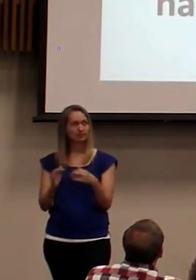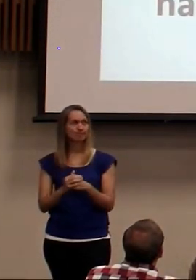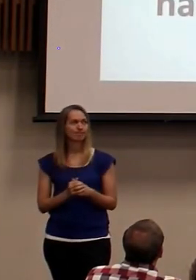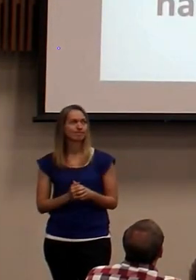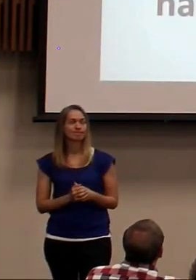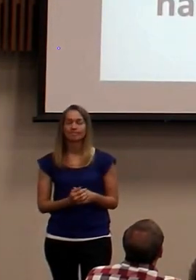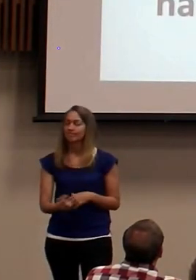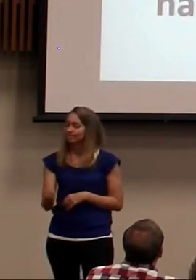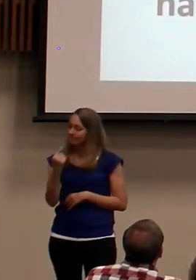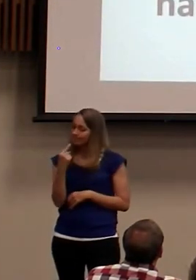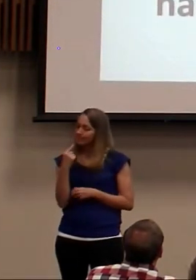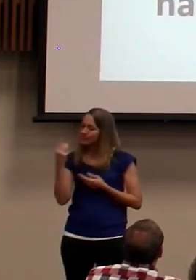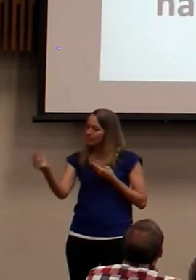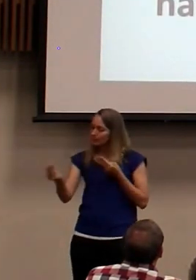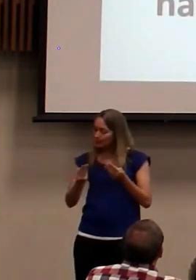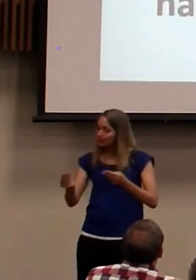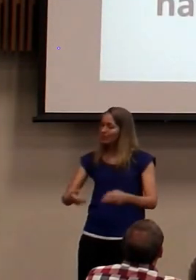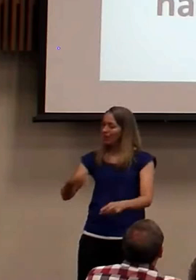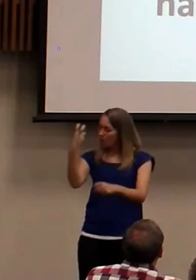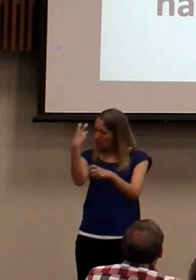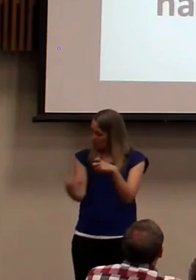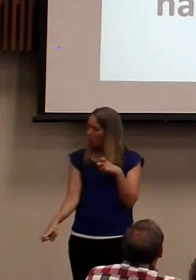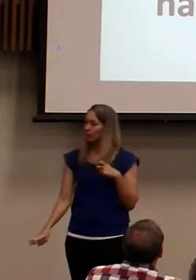He said, ministry is hard.